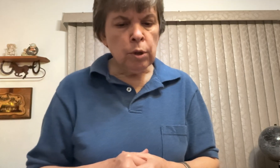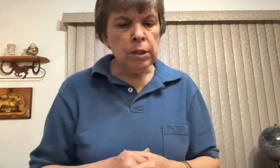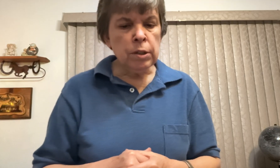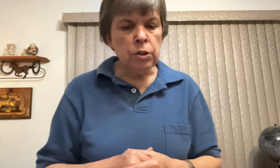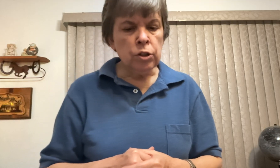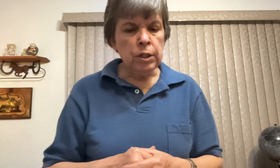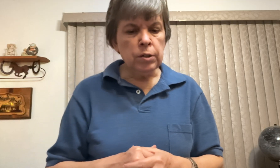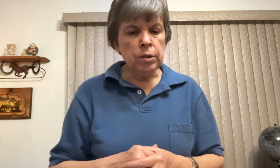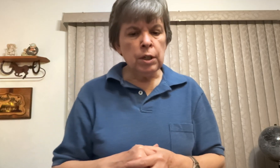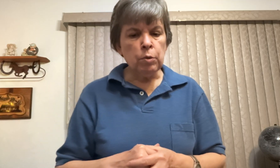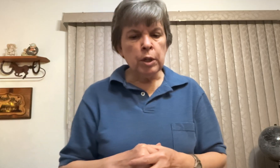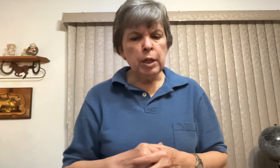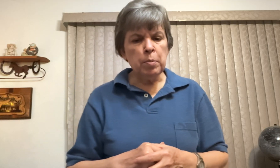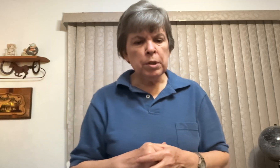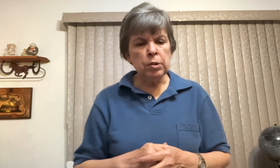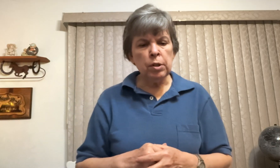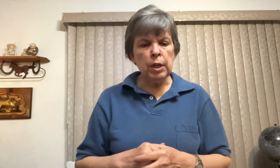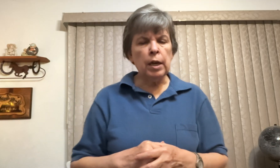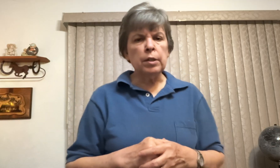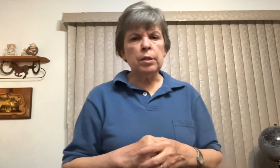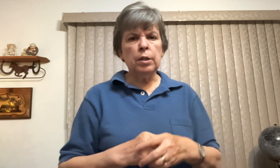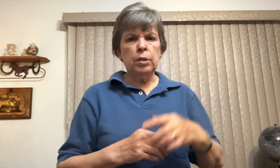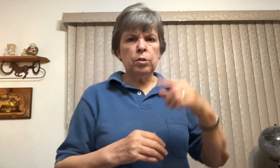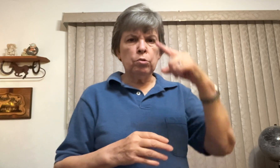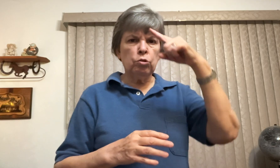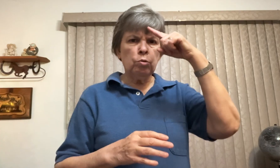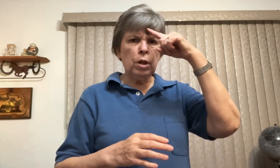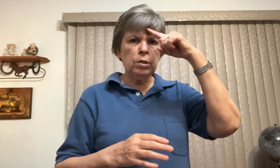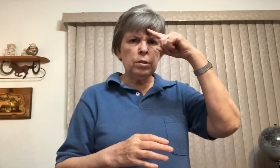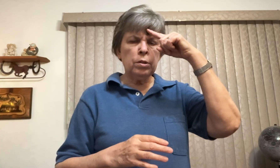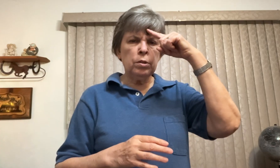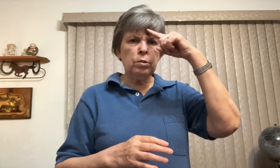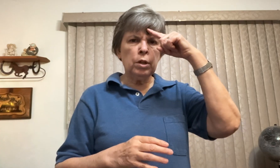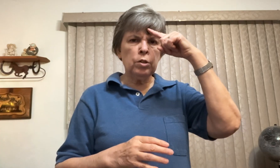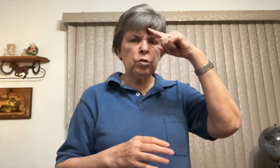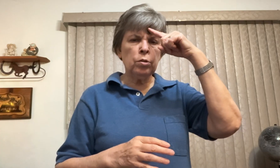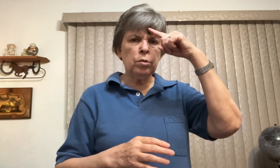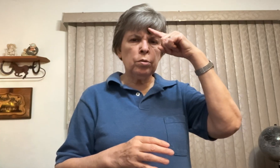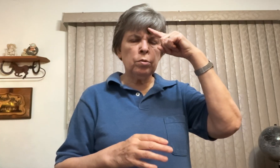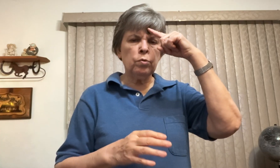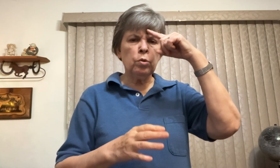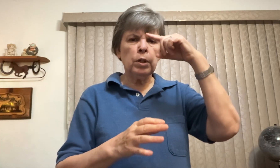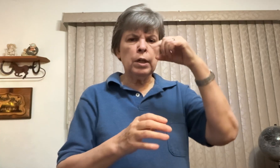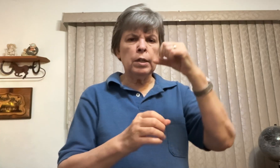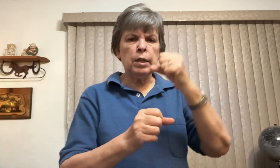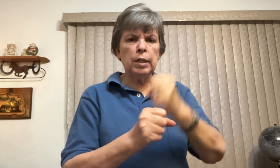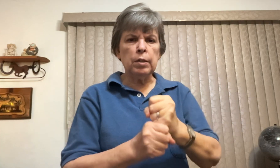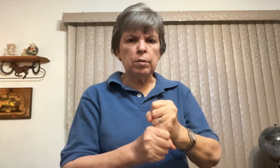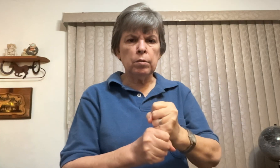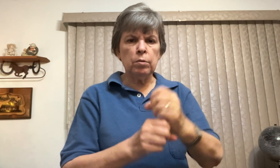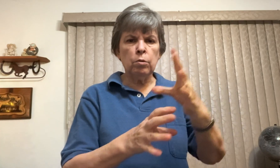Trust in Jesus, he will keep us to the end. So trust, you touch your forehead and then